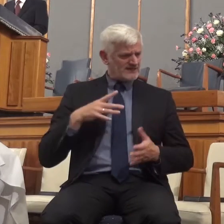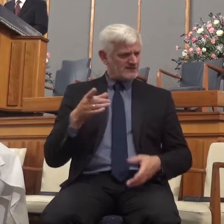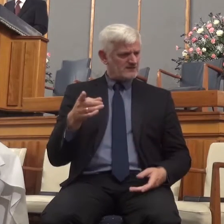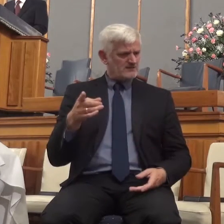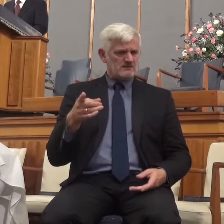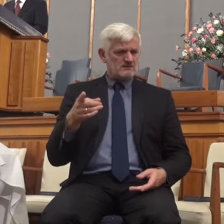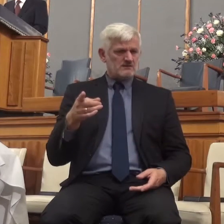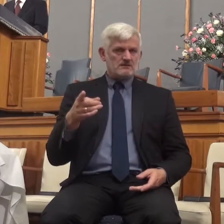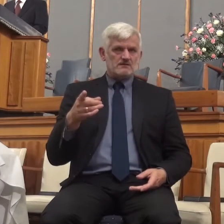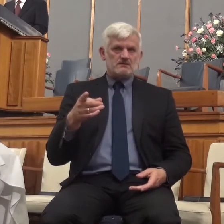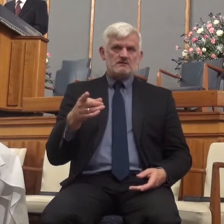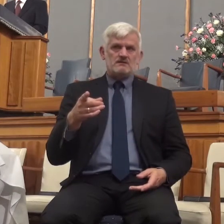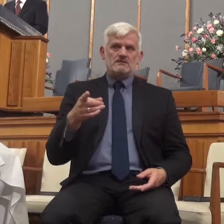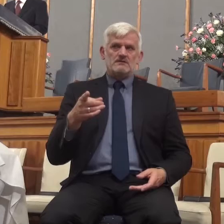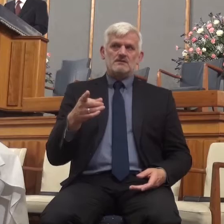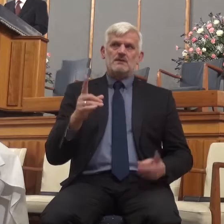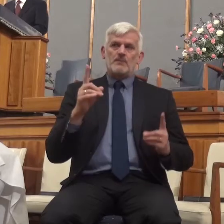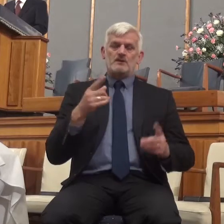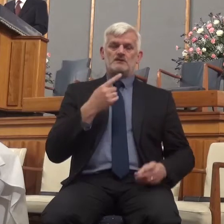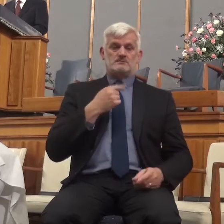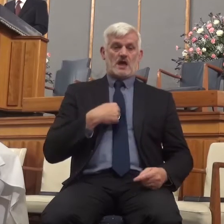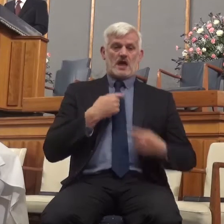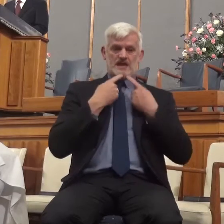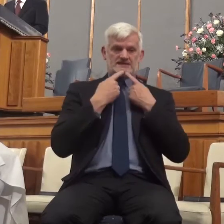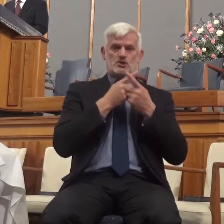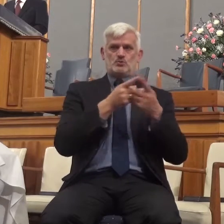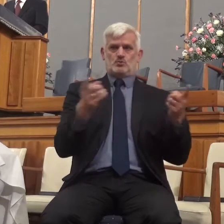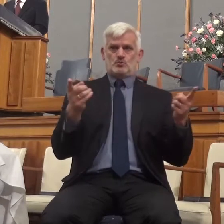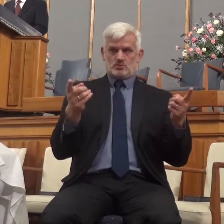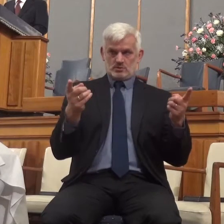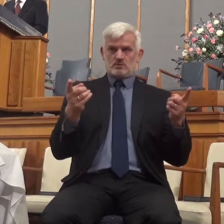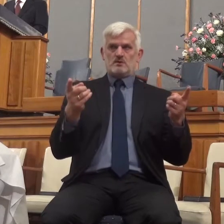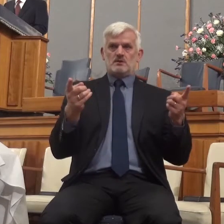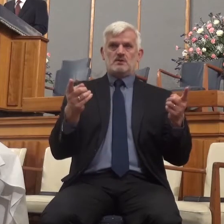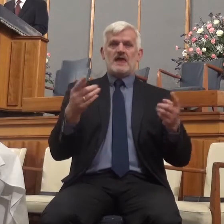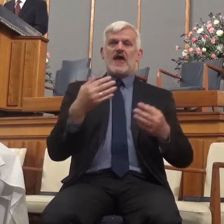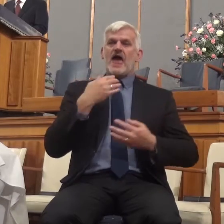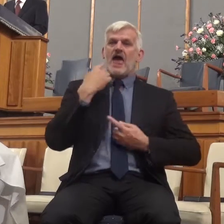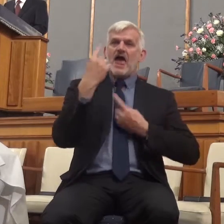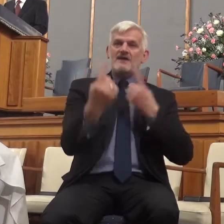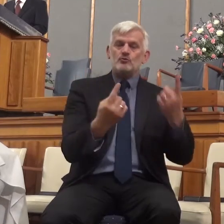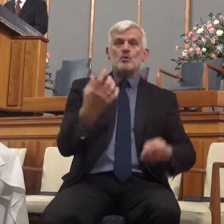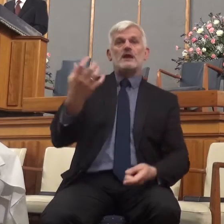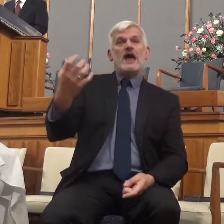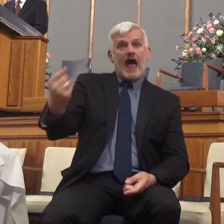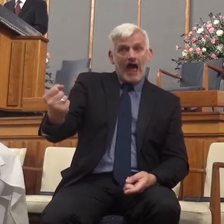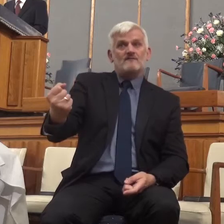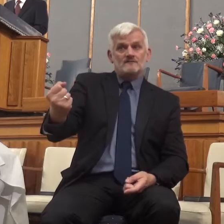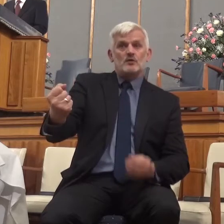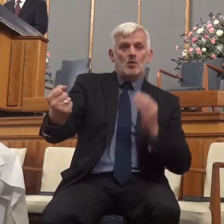10 pounds. For I say unto you, that unto every one which hath shall be